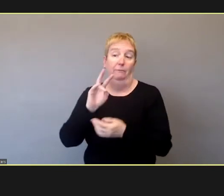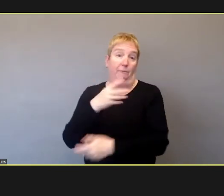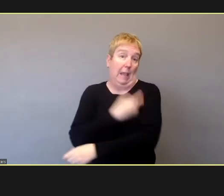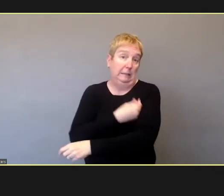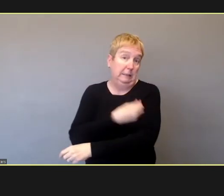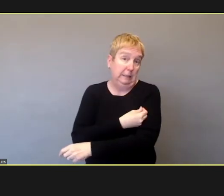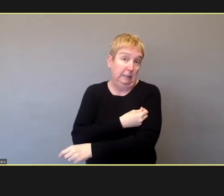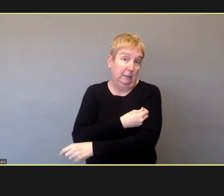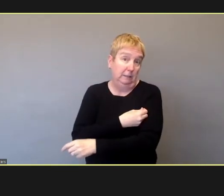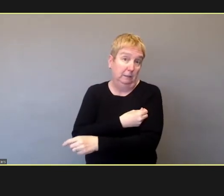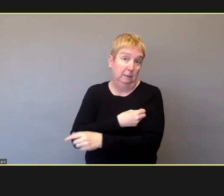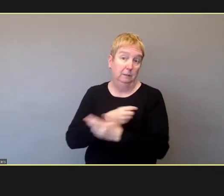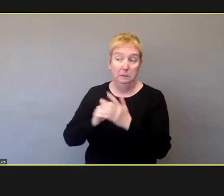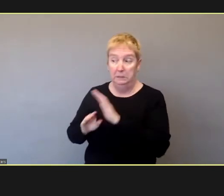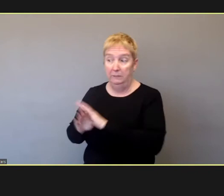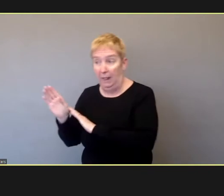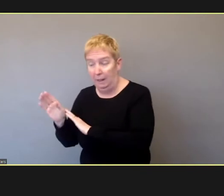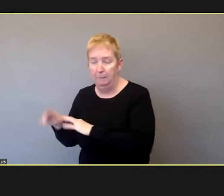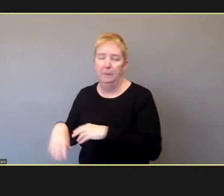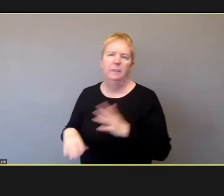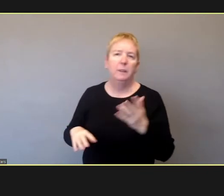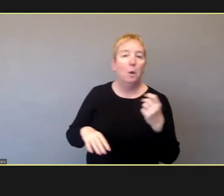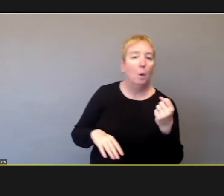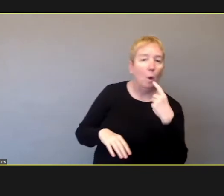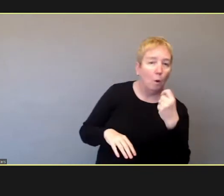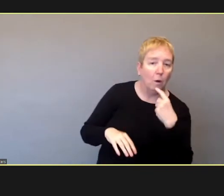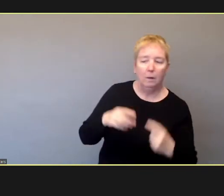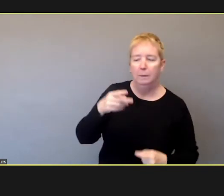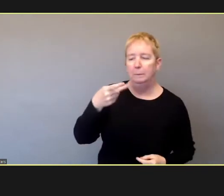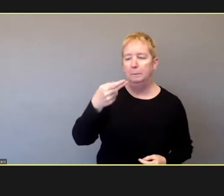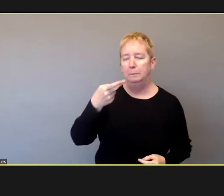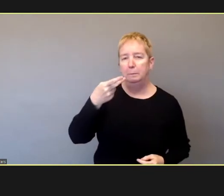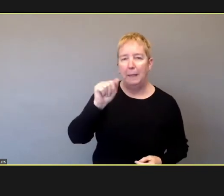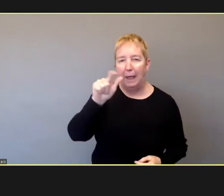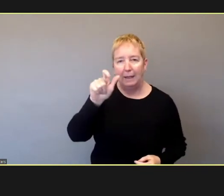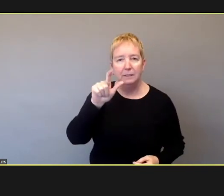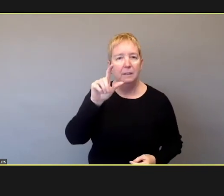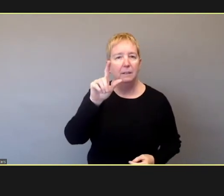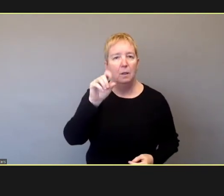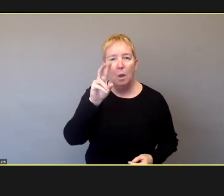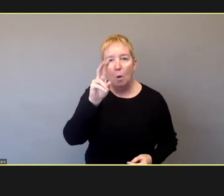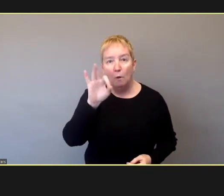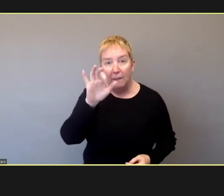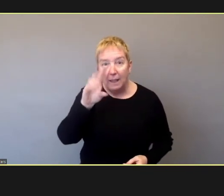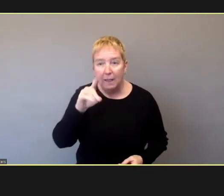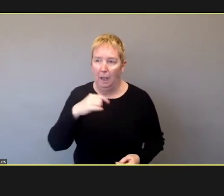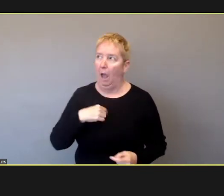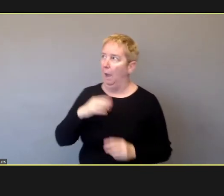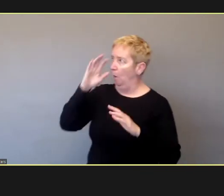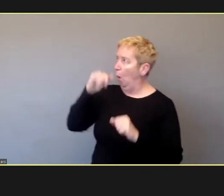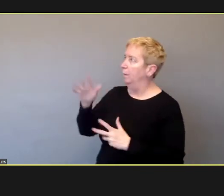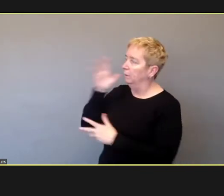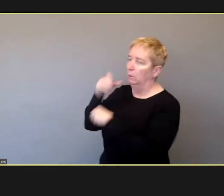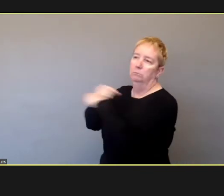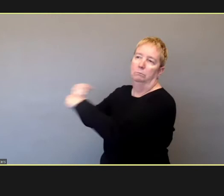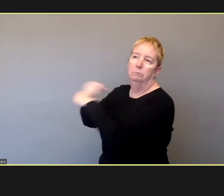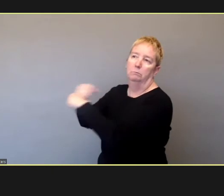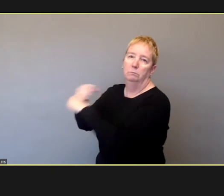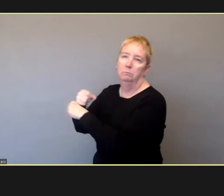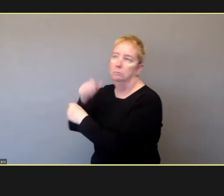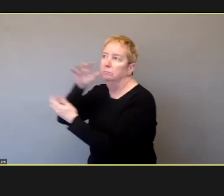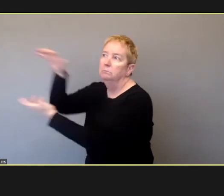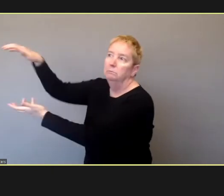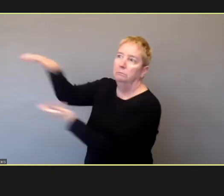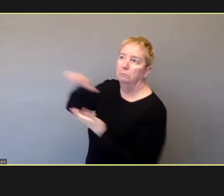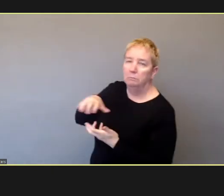specific. Those oral agents like Paxlovid that we'll have handy and abundant supply. We're supposed to have 10 million more doses